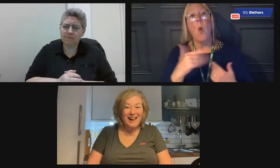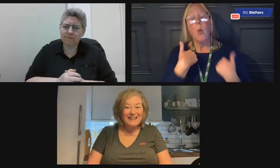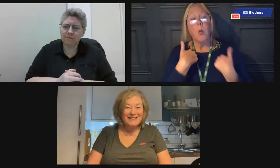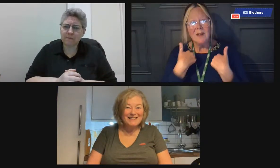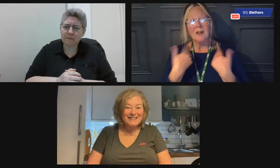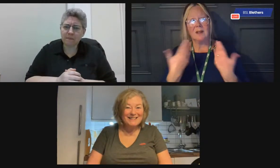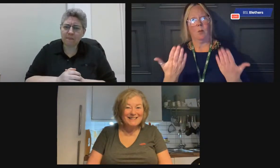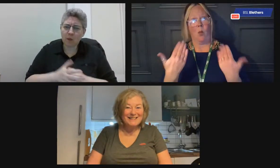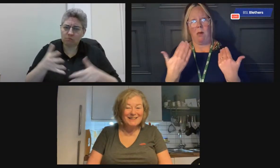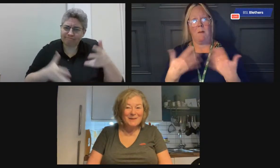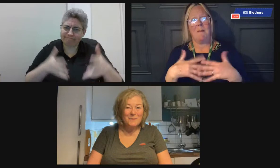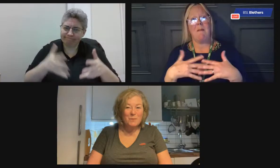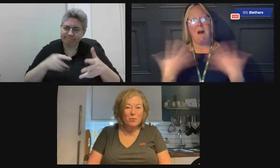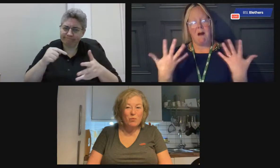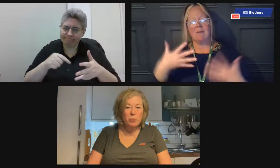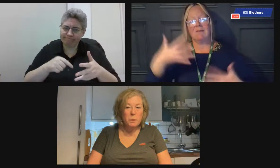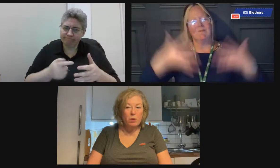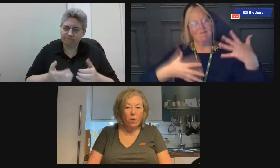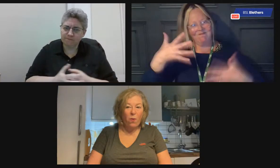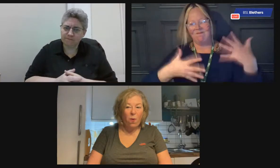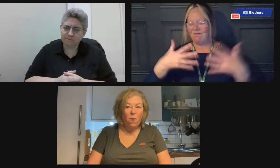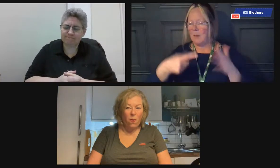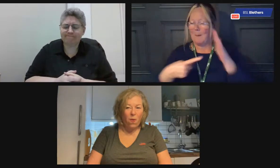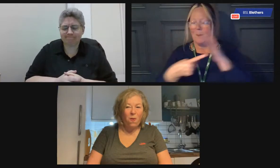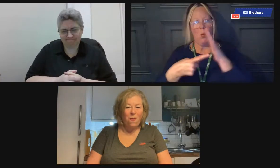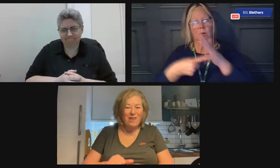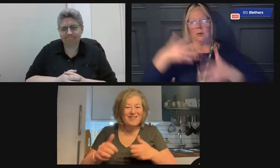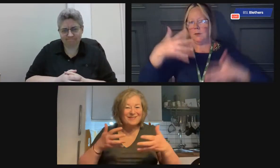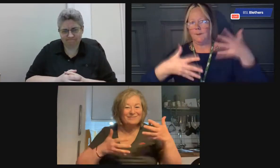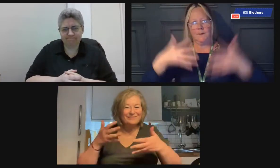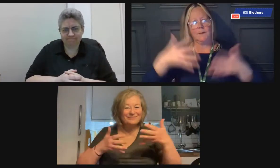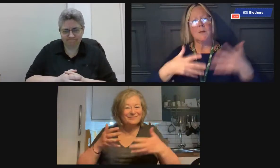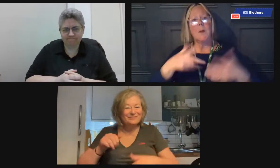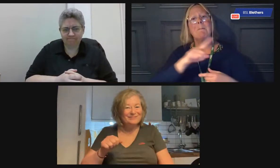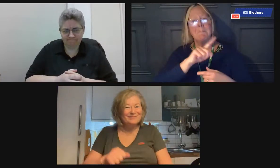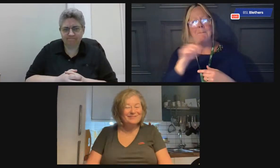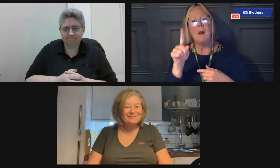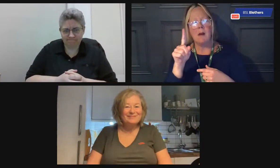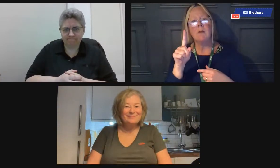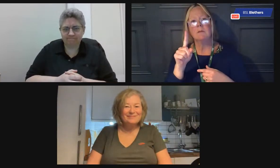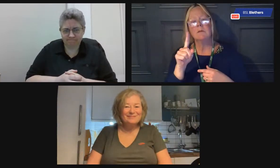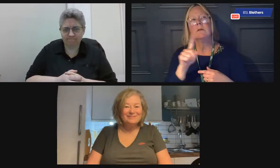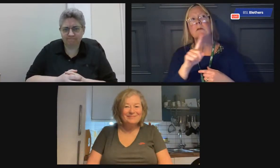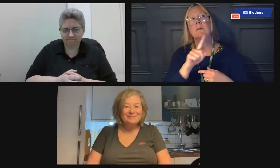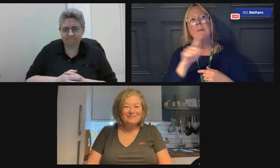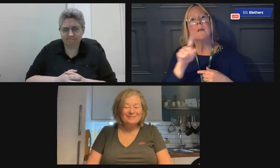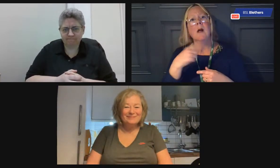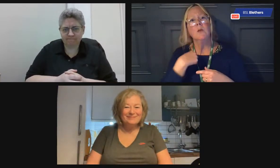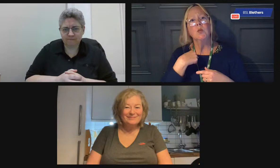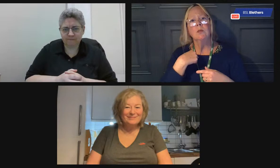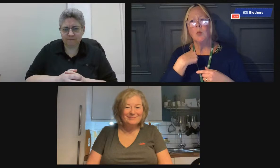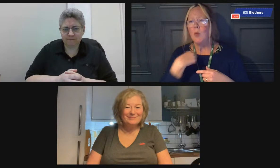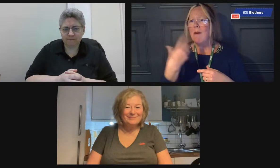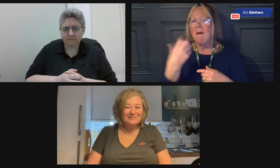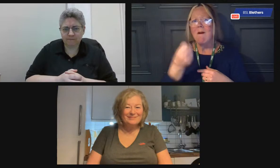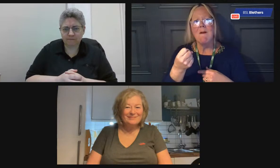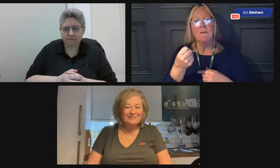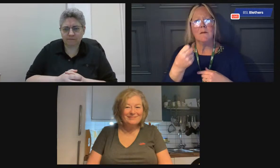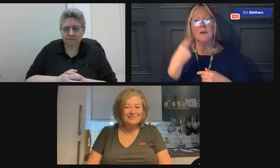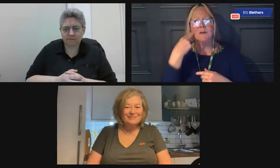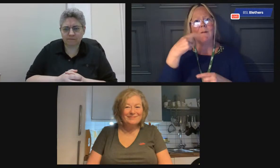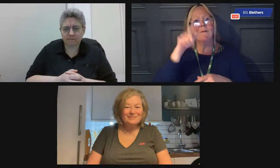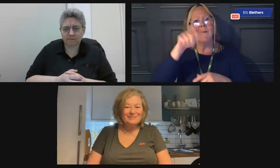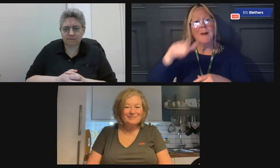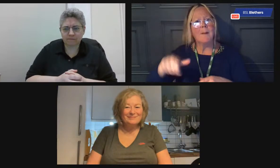So does it have to be deaf people or could it be hearing people? We won't welcome anyone as long as they can sign. That's what's important